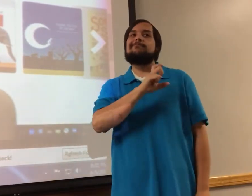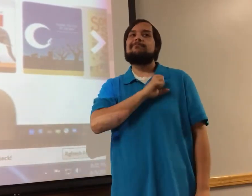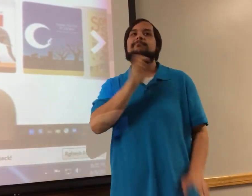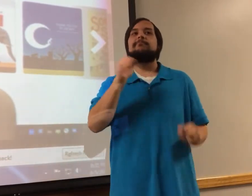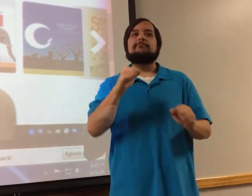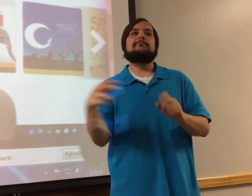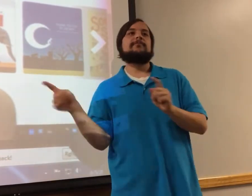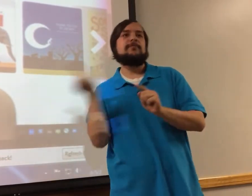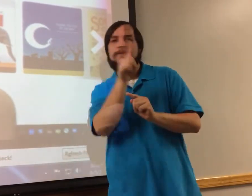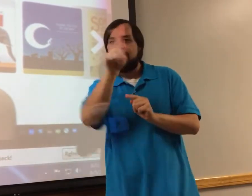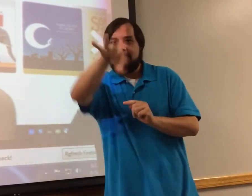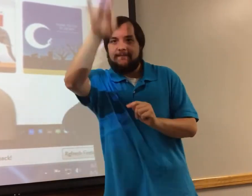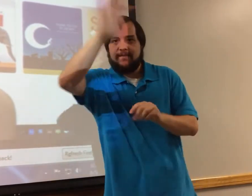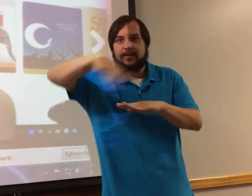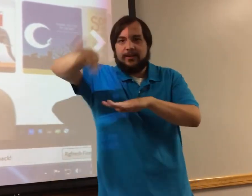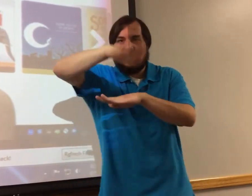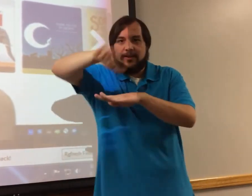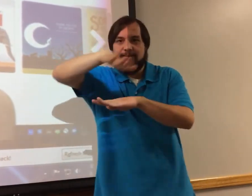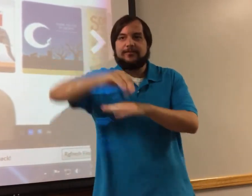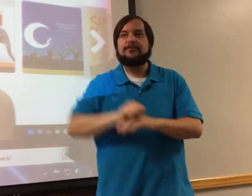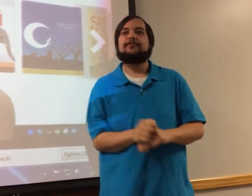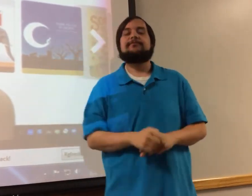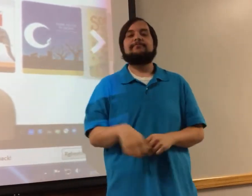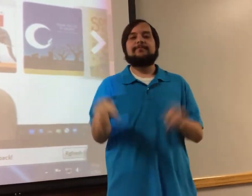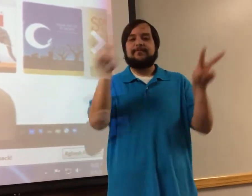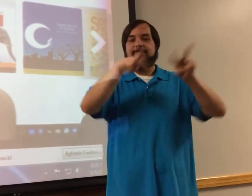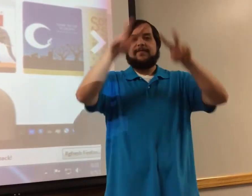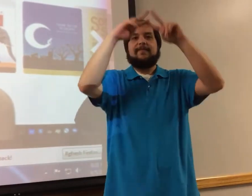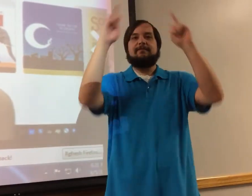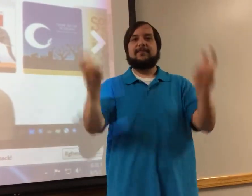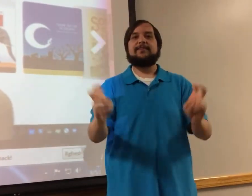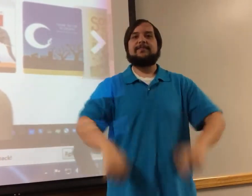able to find where the child is going to small investigate.